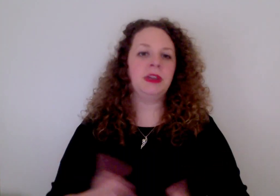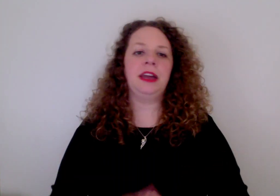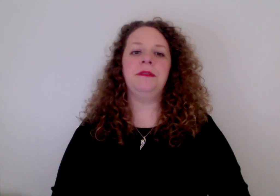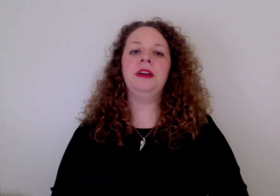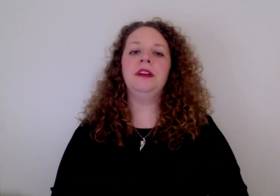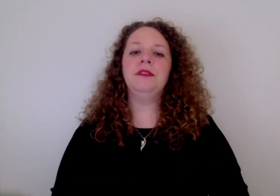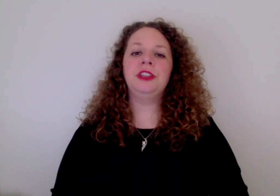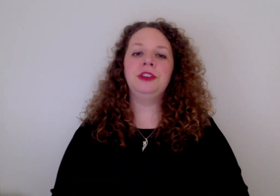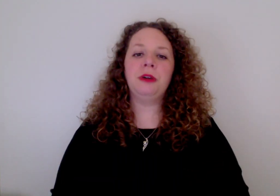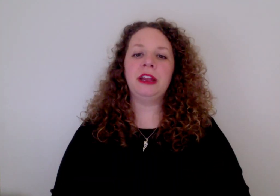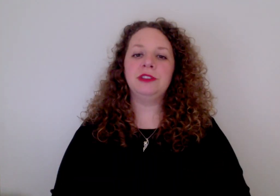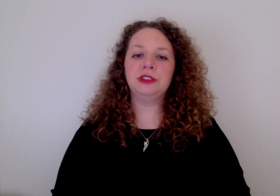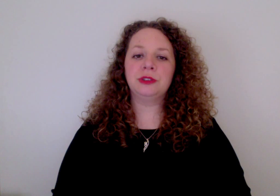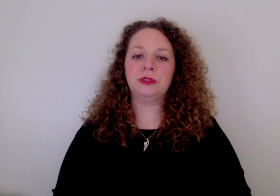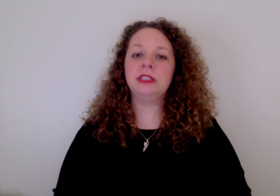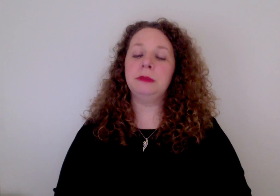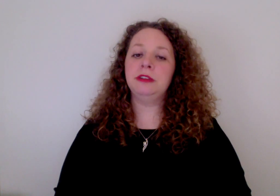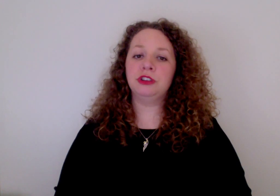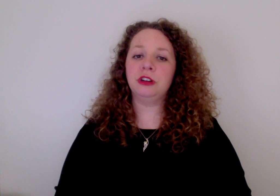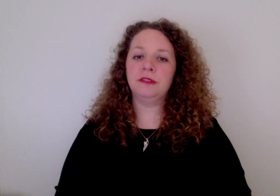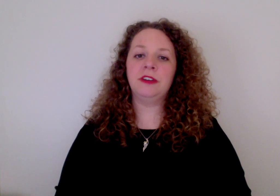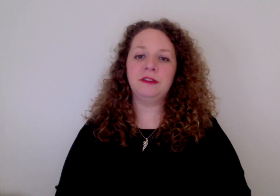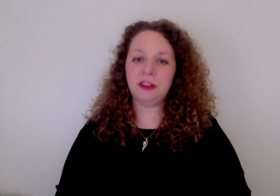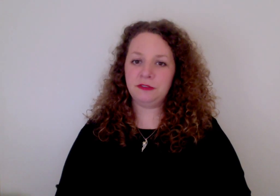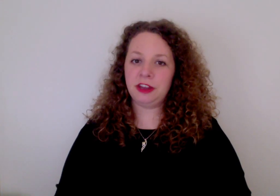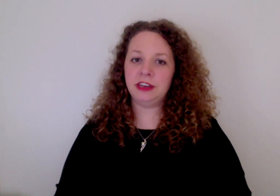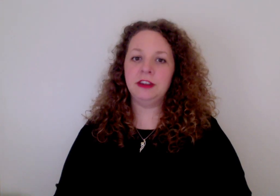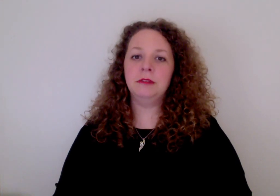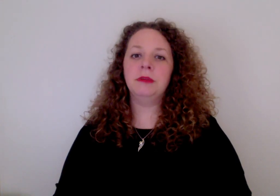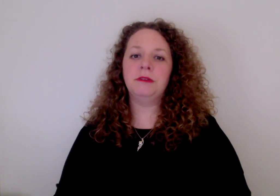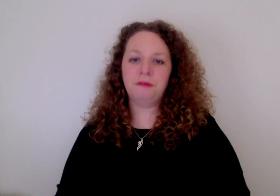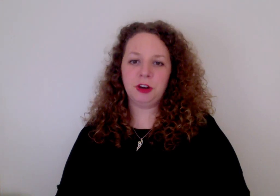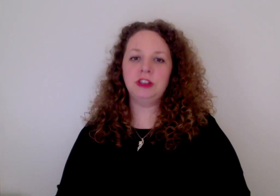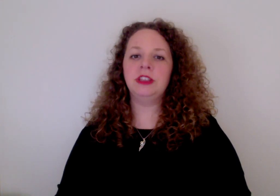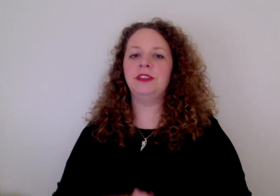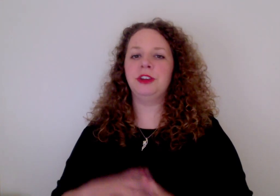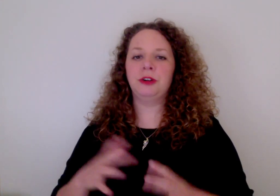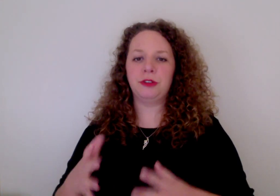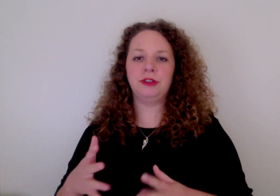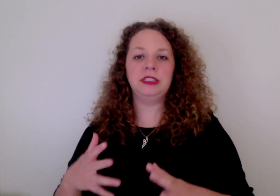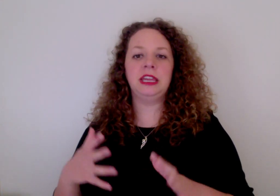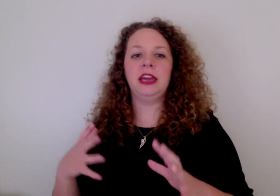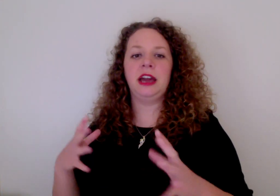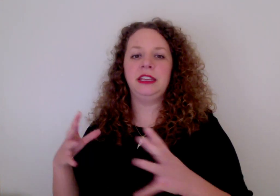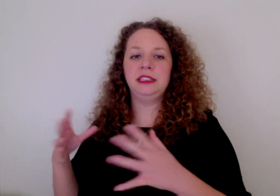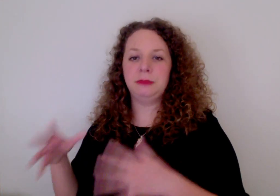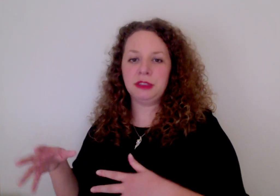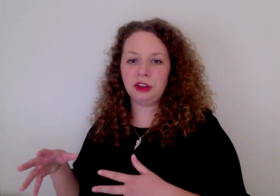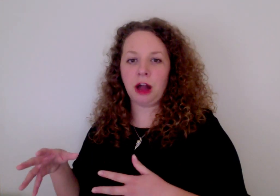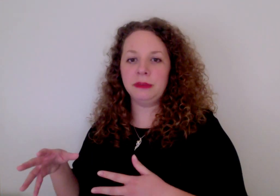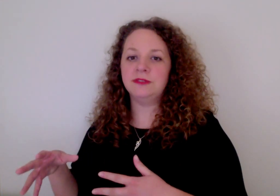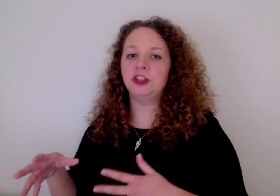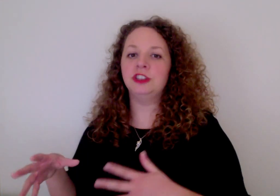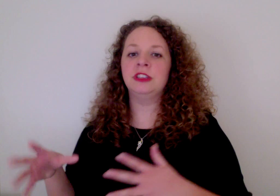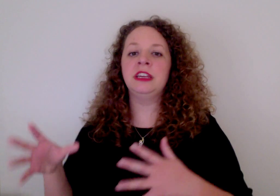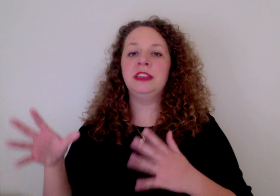okay? Then your answer is going to be, sure, fine, fine, fine. But first, and then you'll go through and say, I need to make the copies first. Then